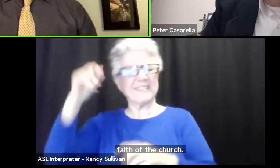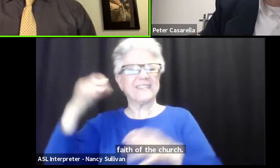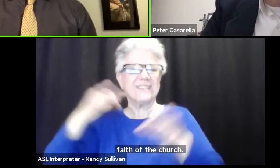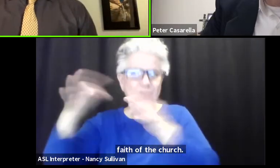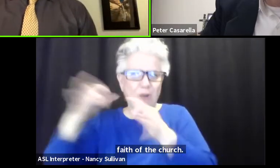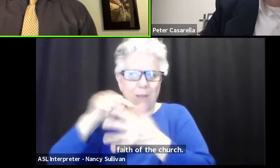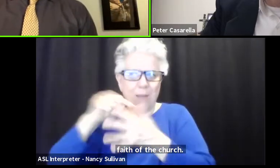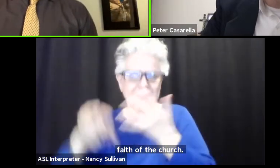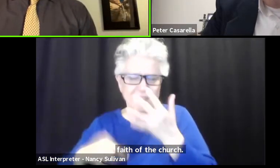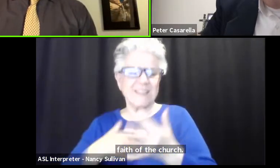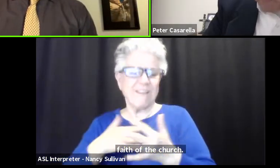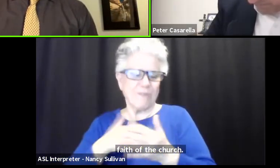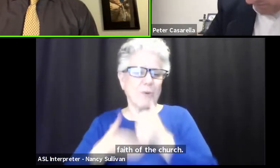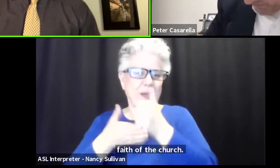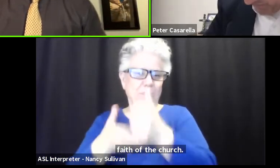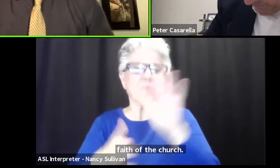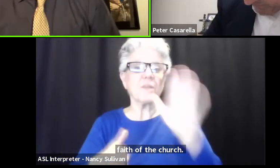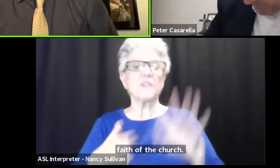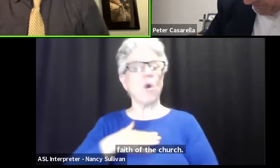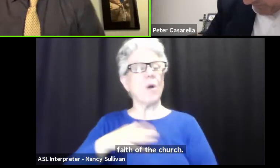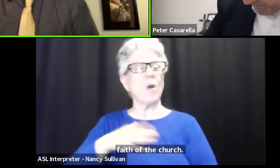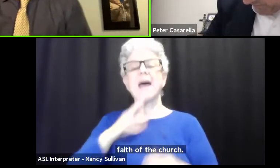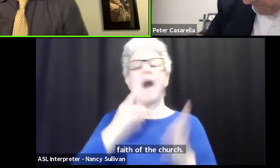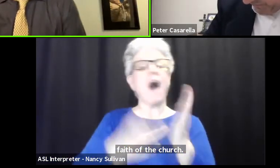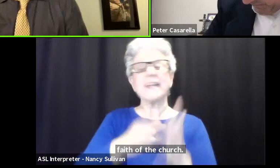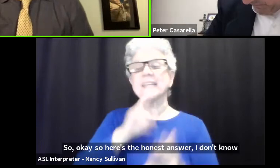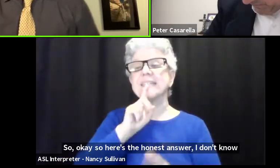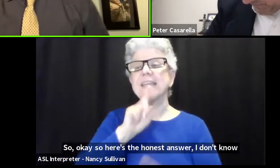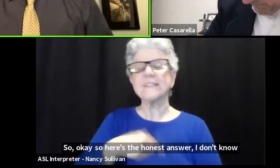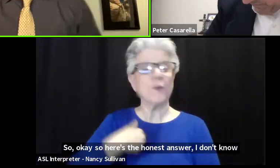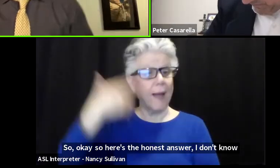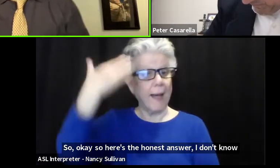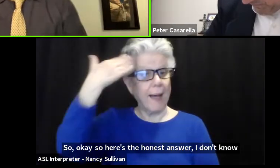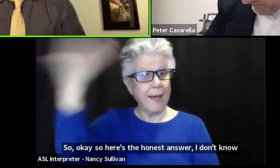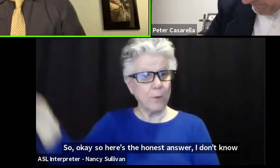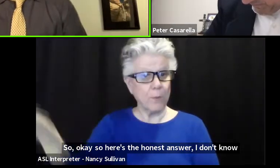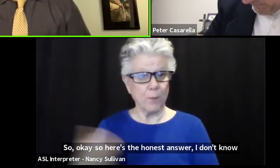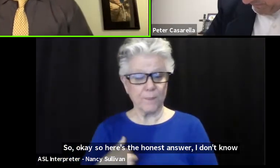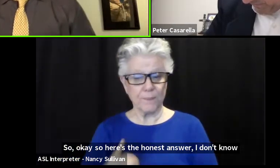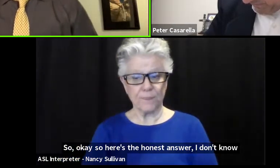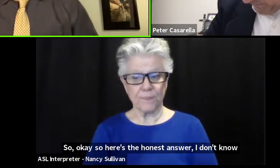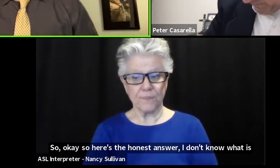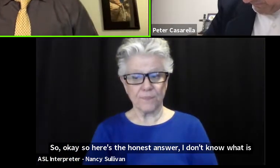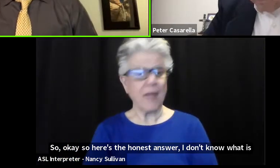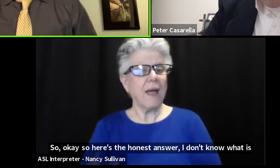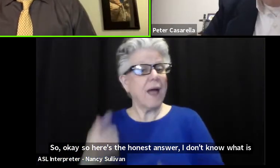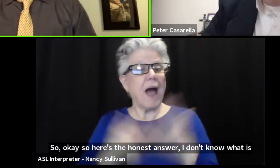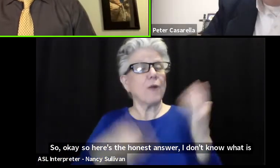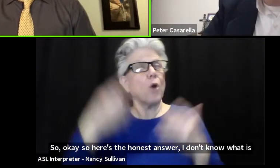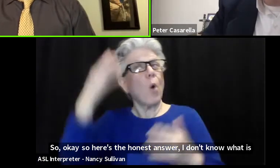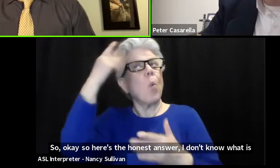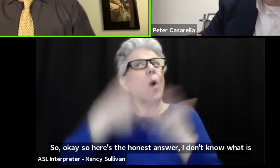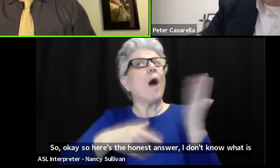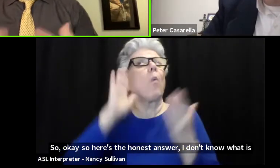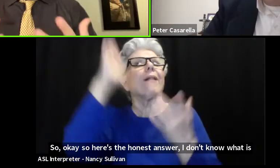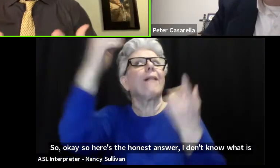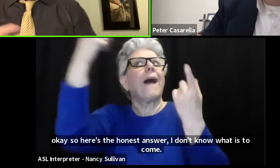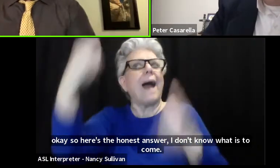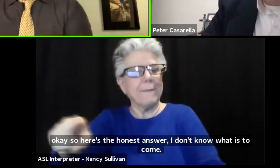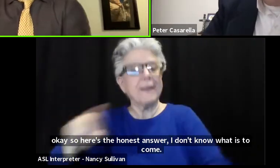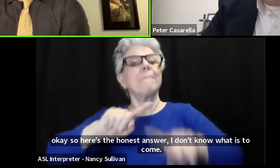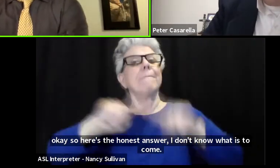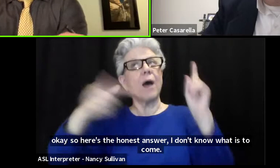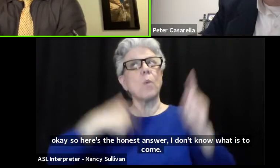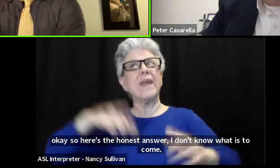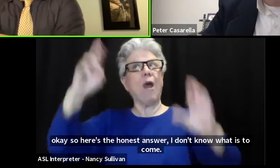useful. So, okay, so here's the honest answer. I don't know what is to come, but we have